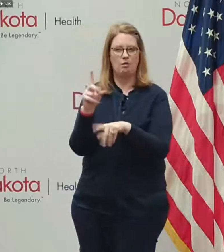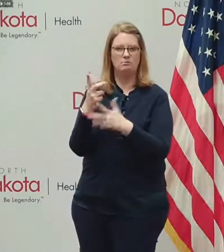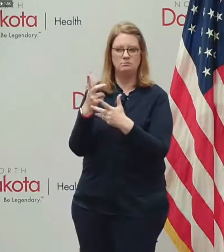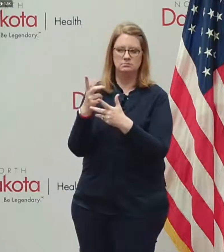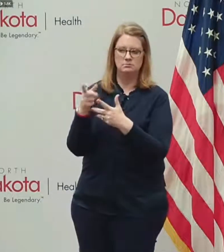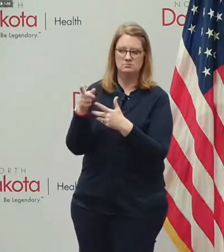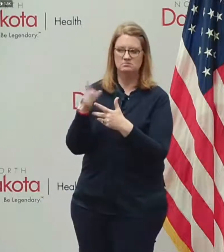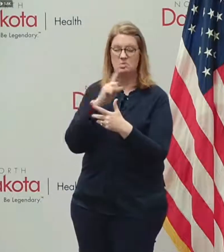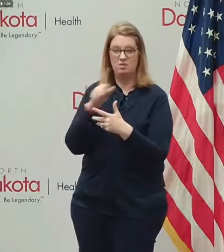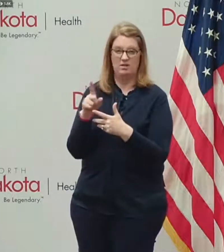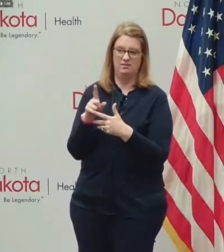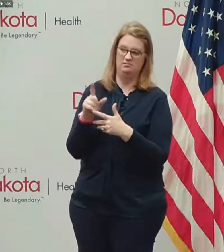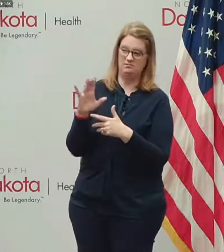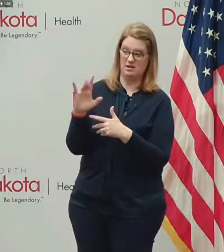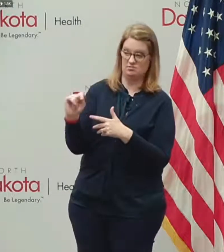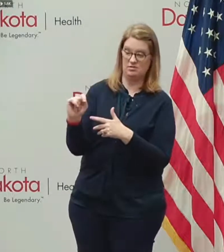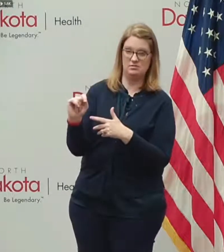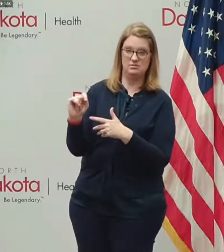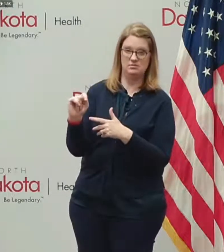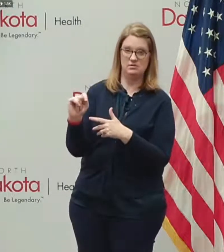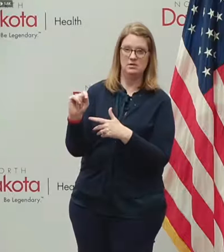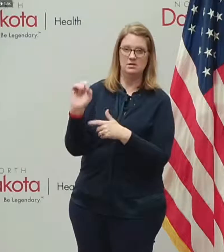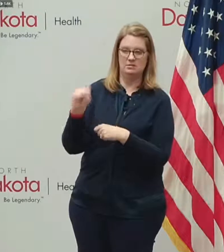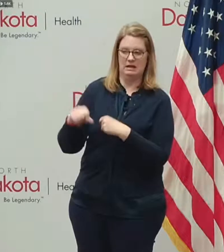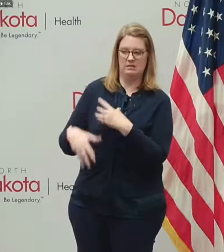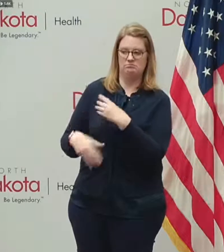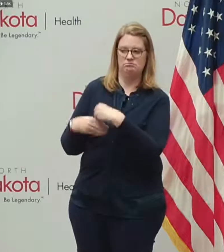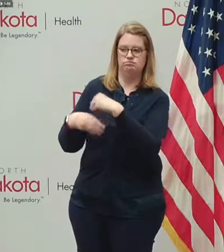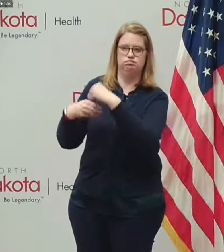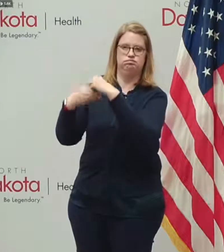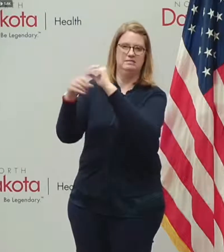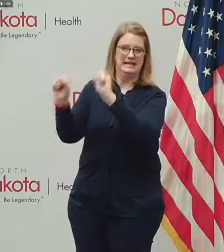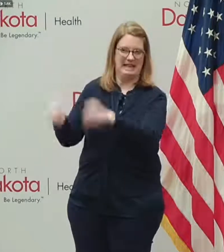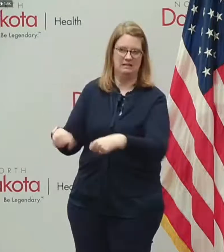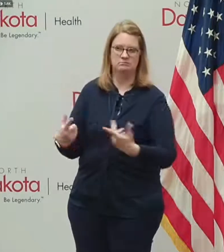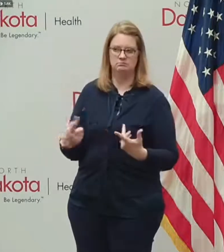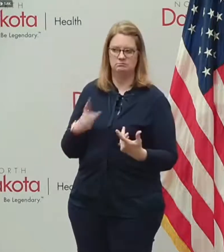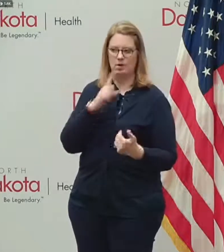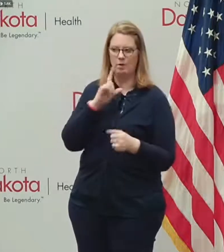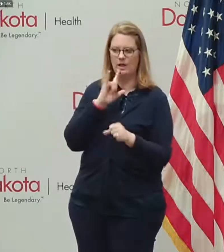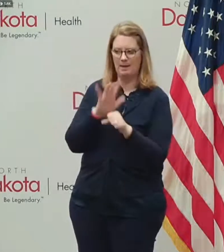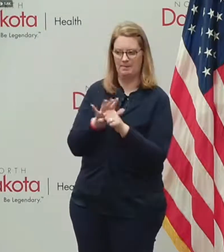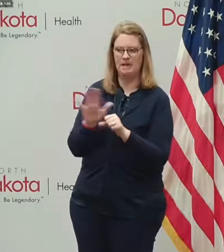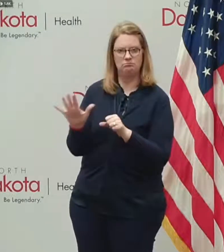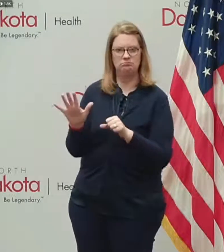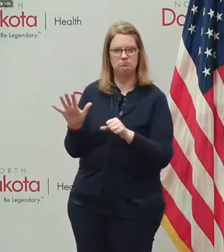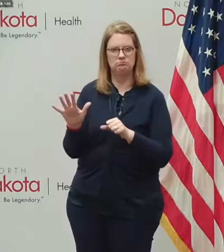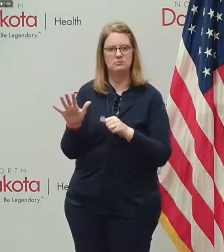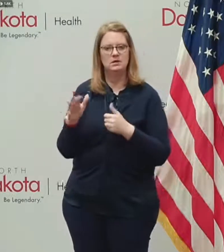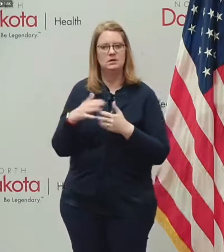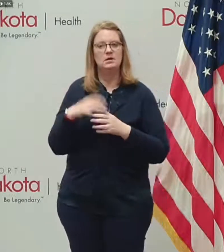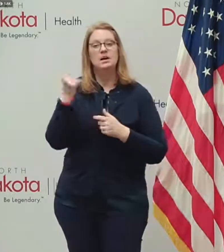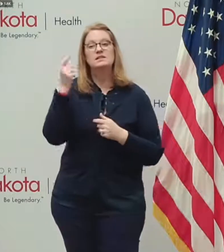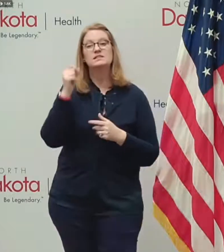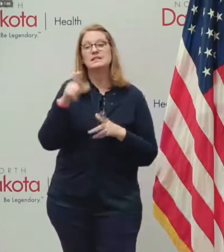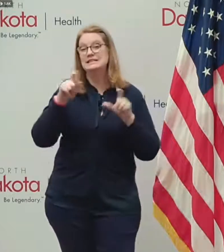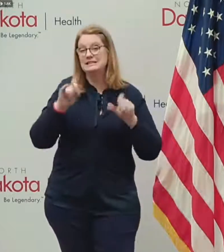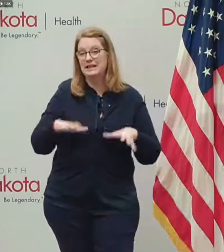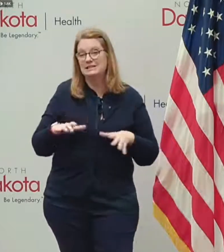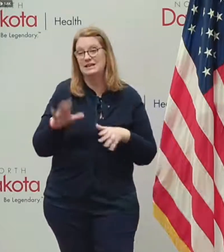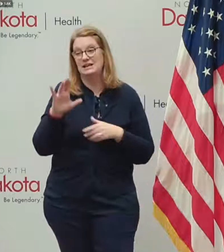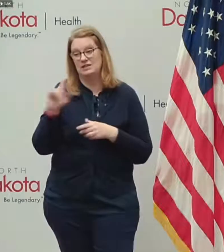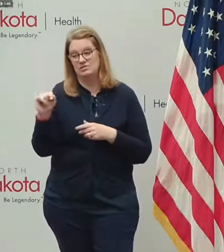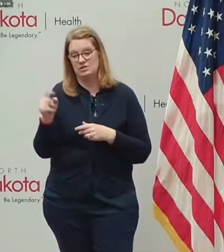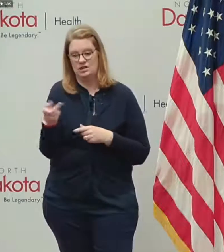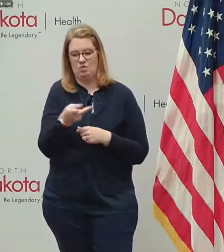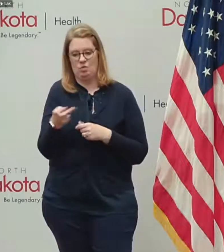scale the contact tracing. So yeah, we're committed to that. We know that the testing and contact tracing go hand in